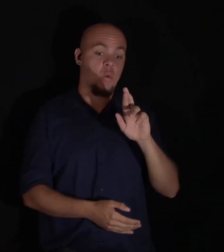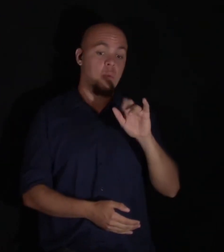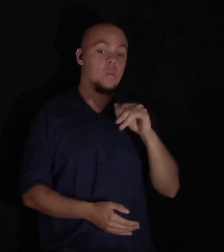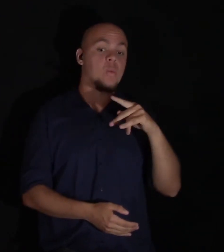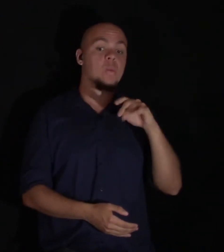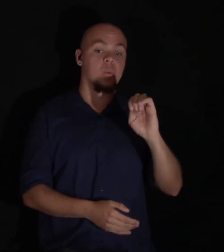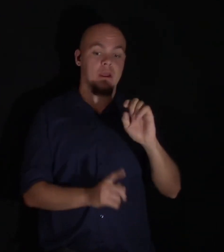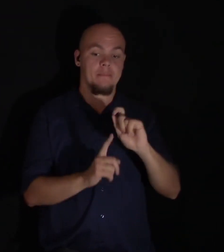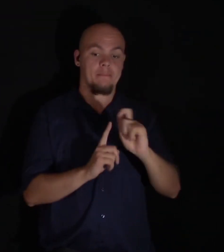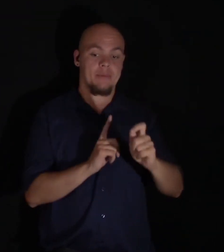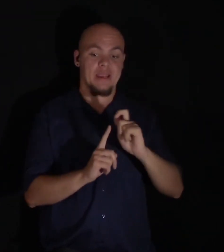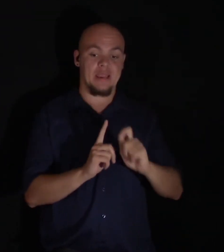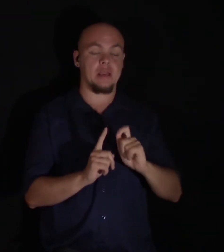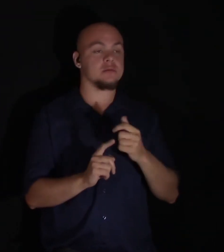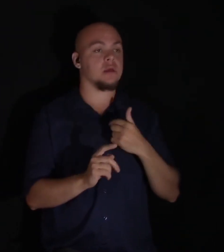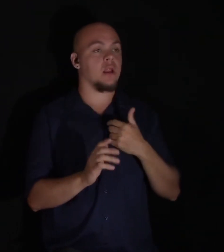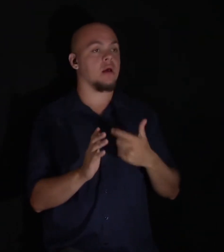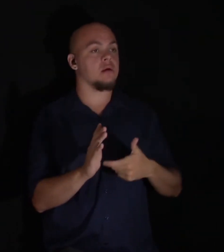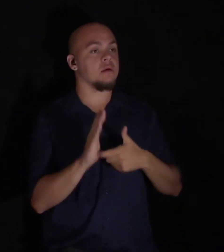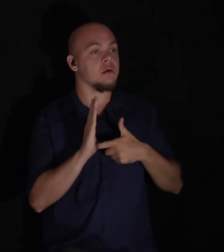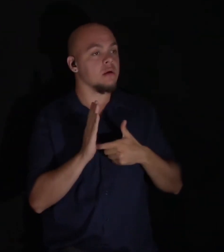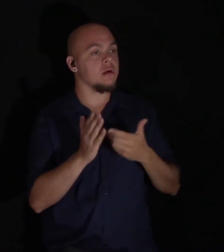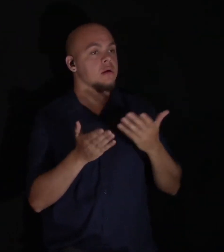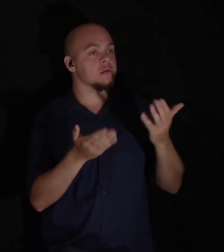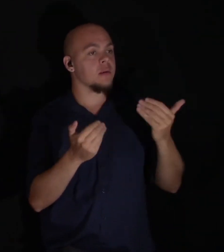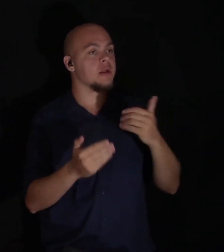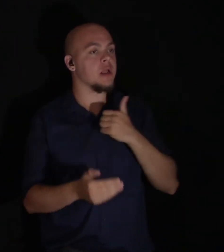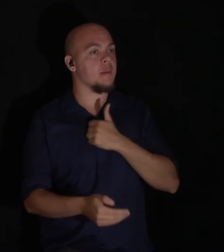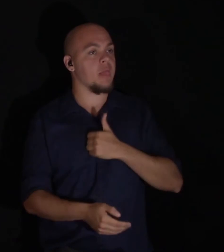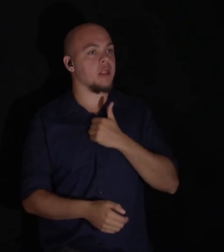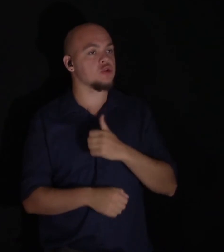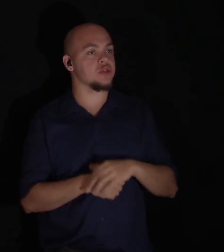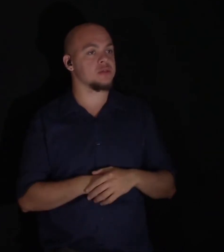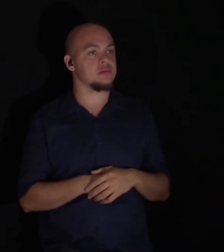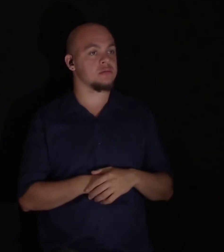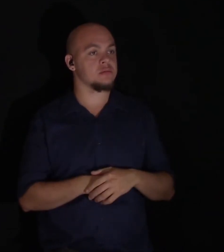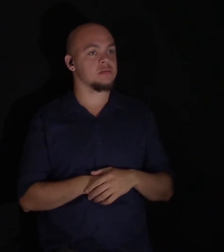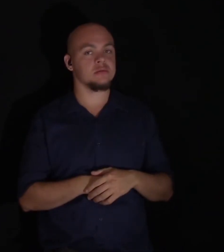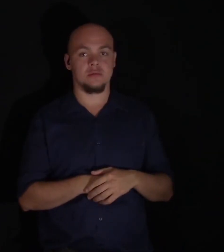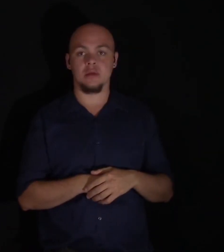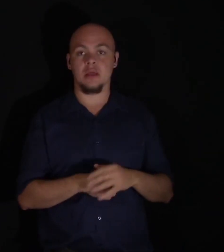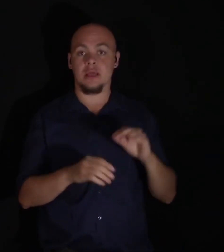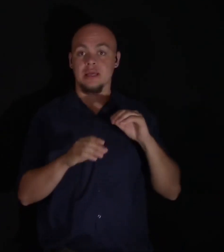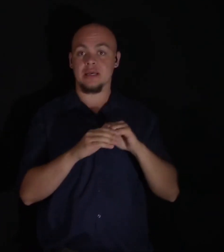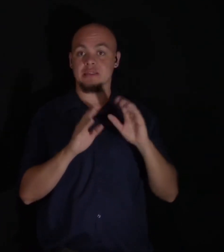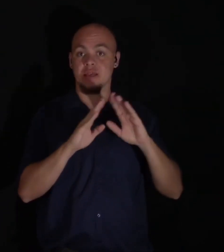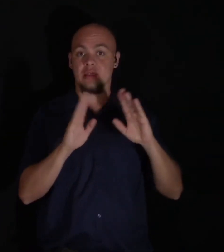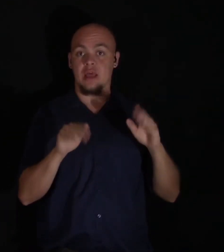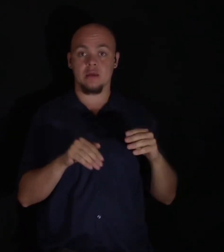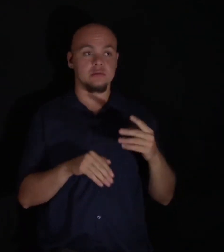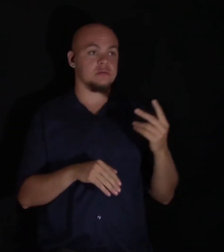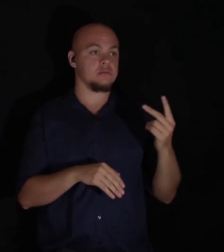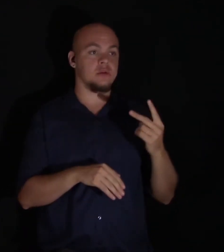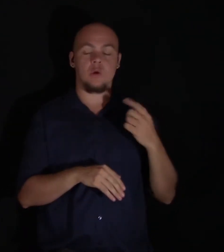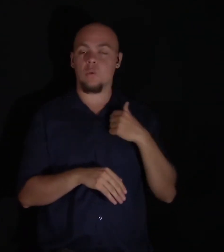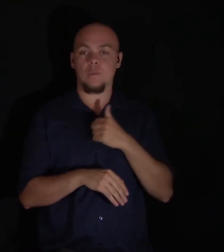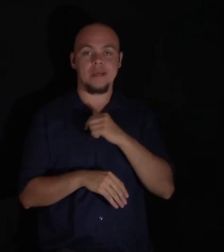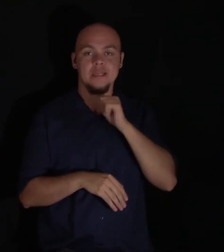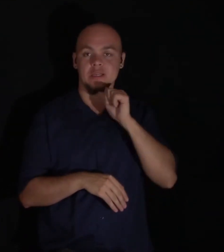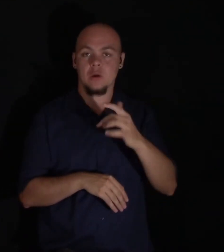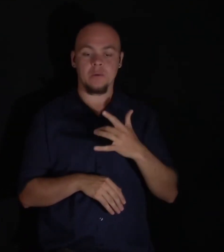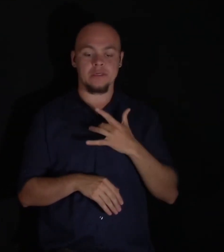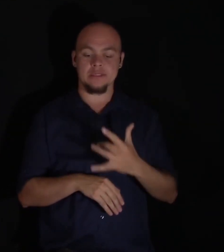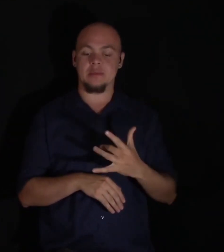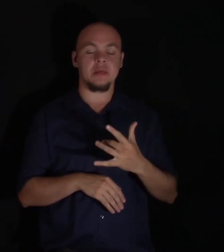and I immediately demanded an apology. There are only 2 of us in the house. We're not big banana eaters. No one